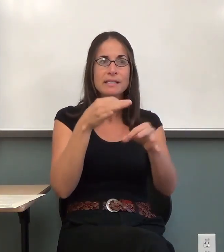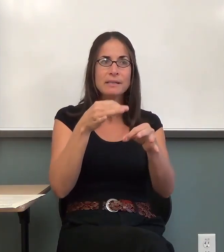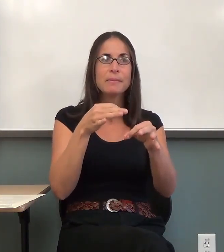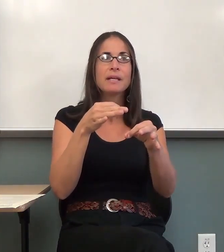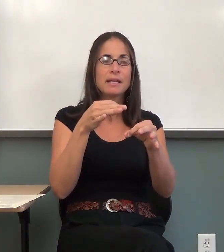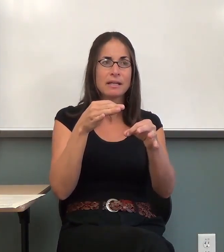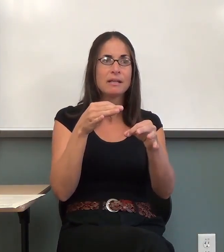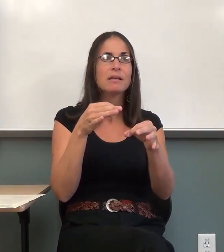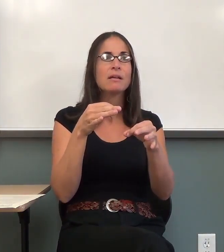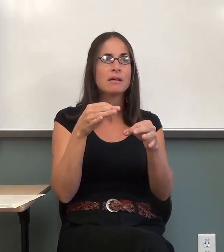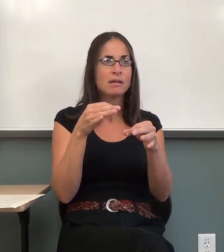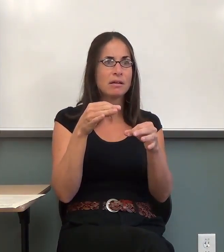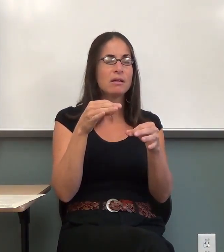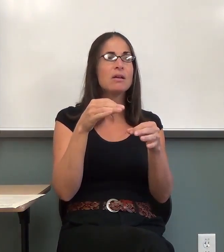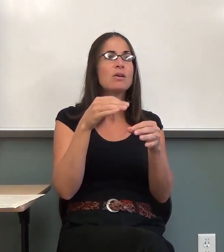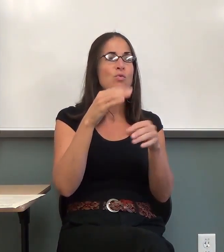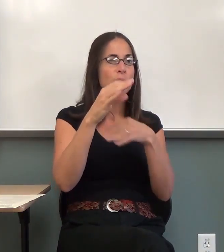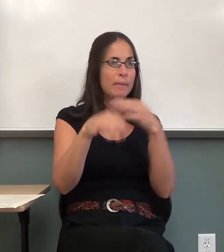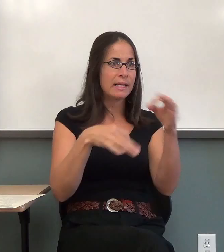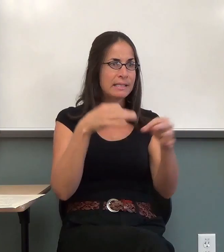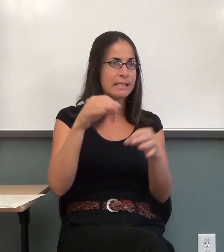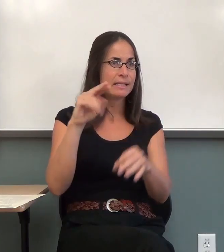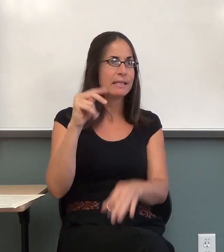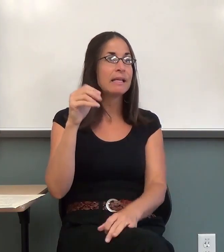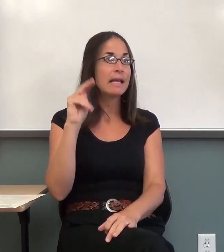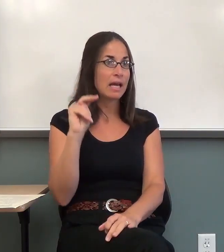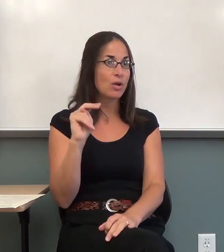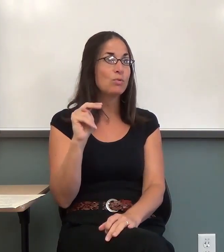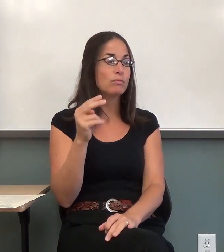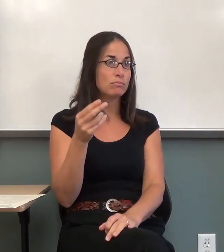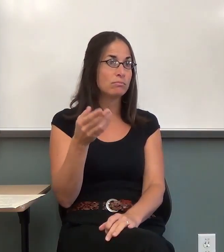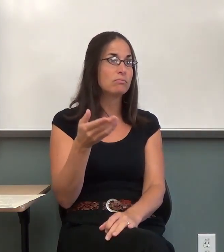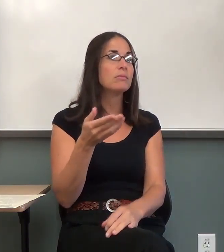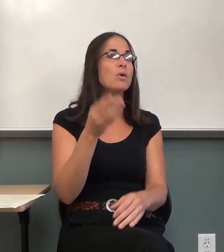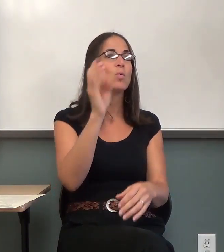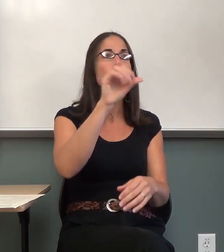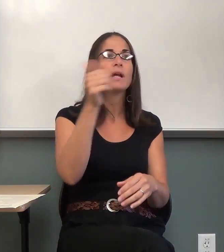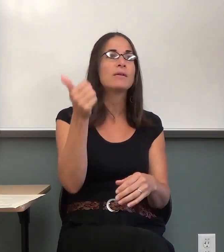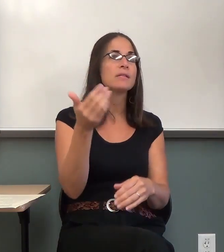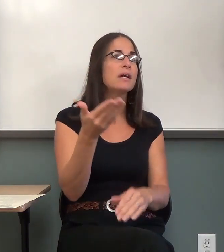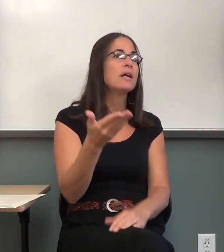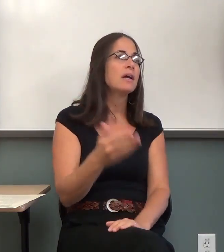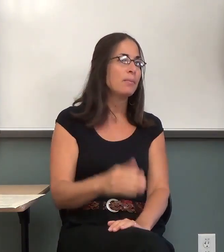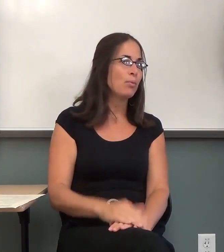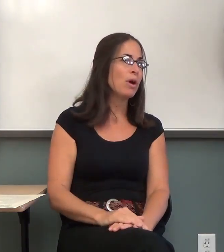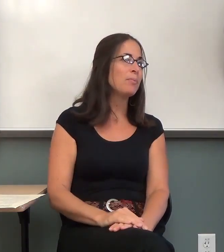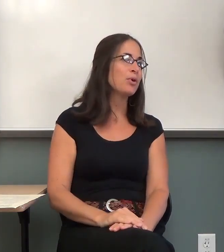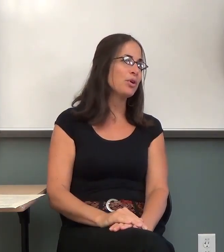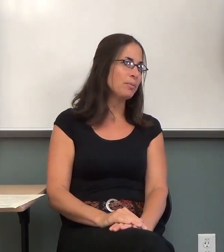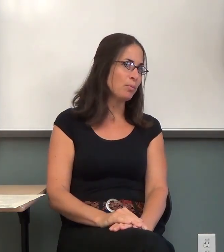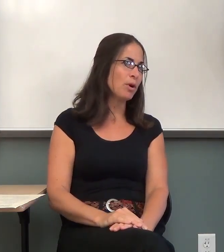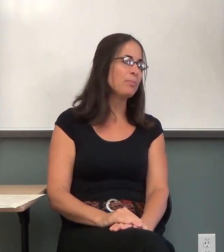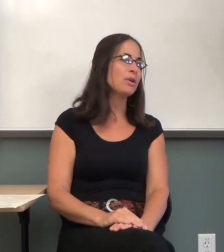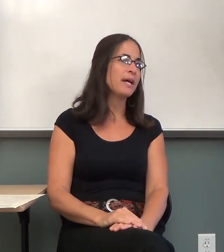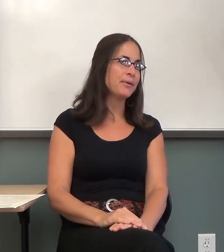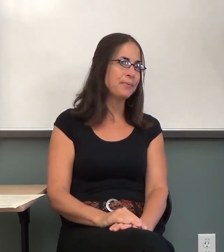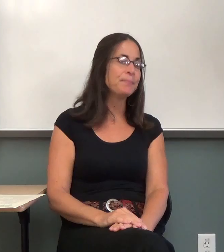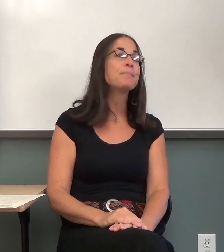of word does it replace? Noun. Noun. Good. And then what else have we learned? Proper noun. Proper. Oh, good. Proper noun. versions